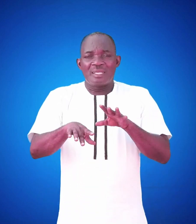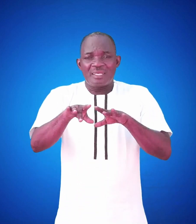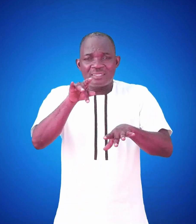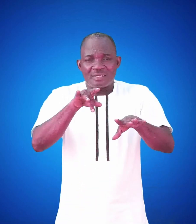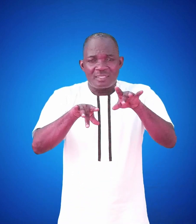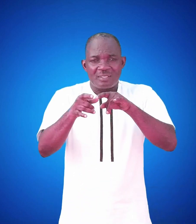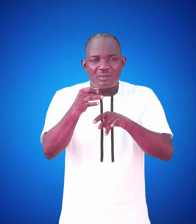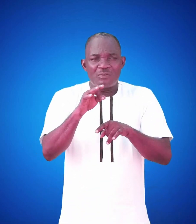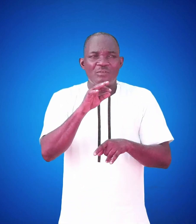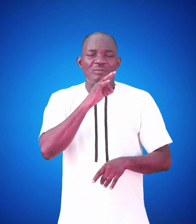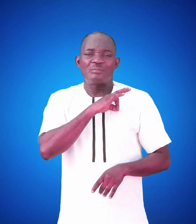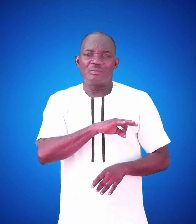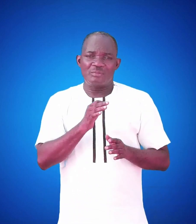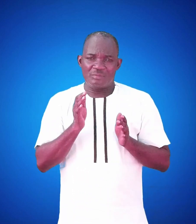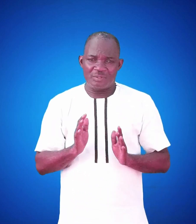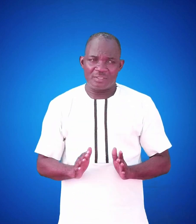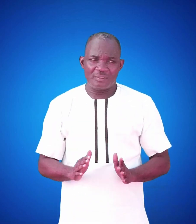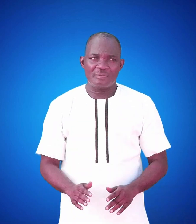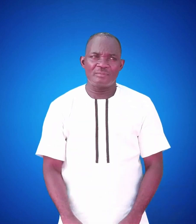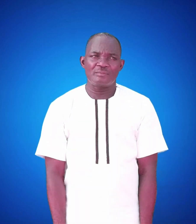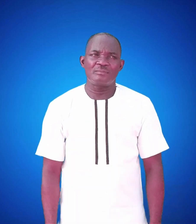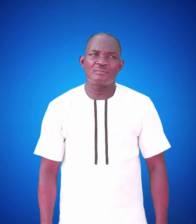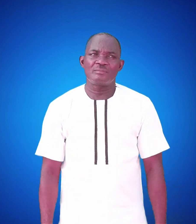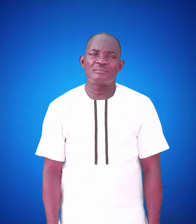Selection of beneficiaries.